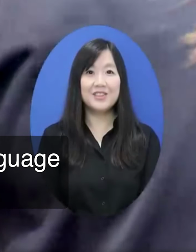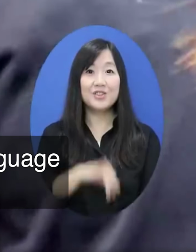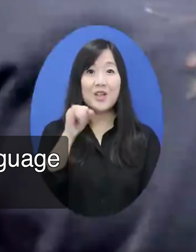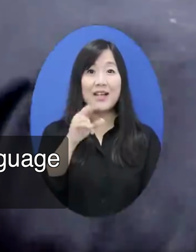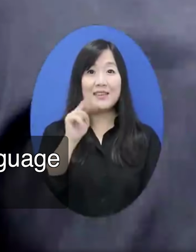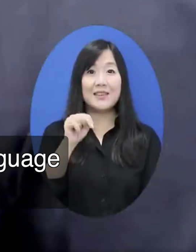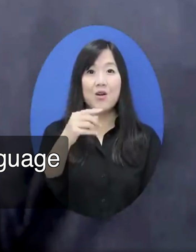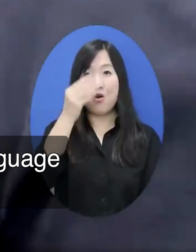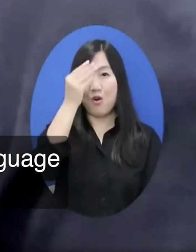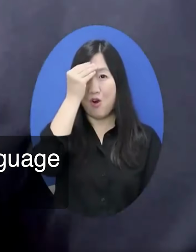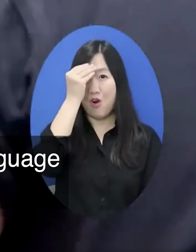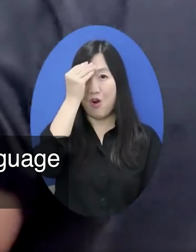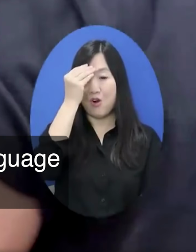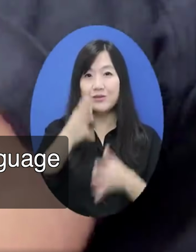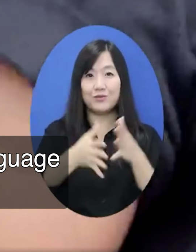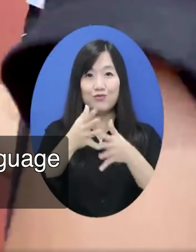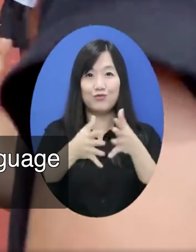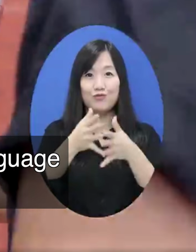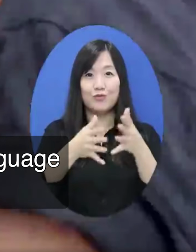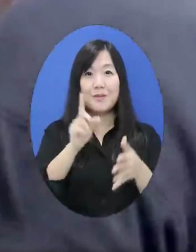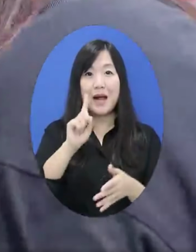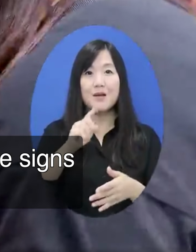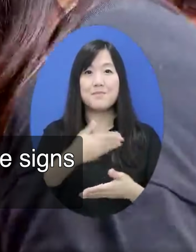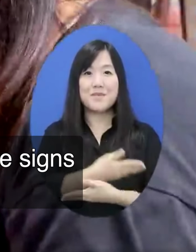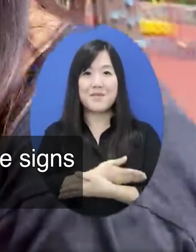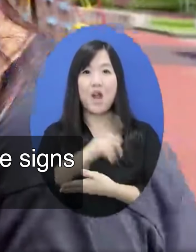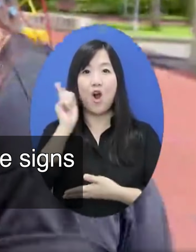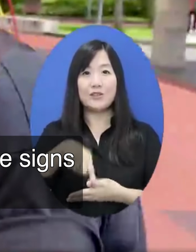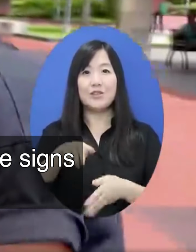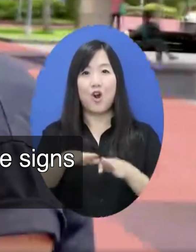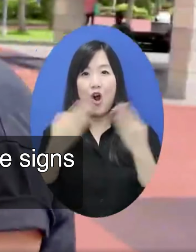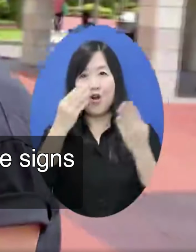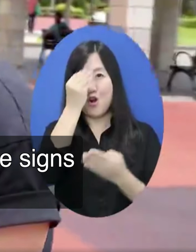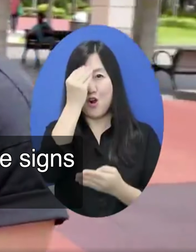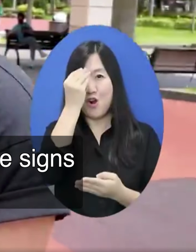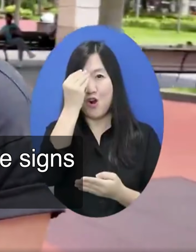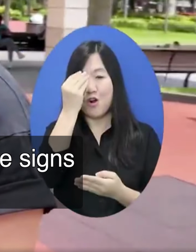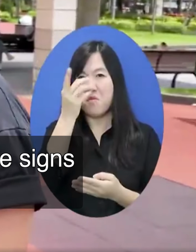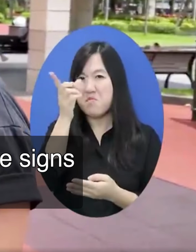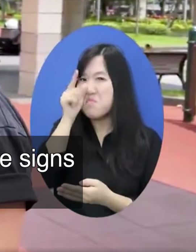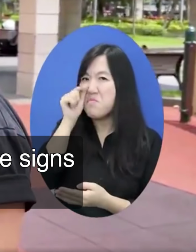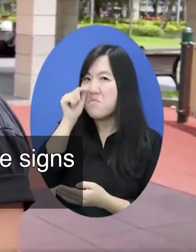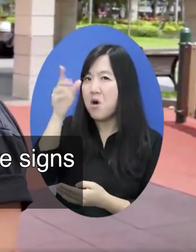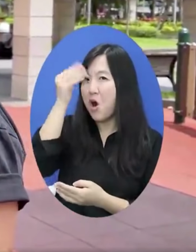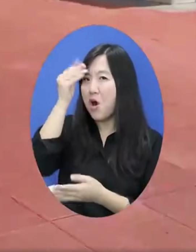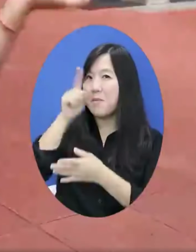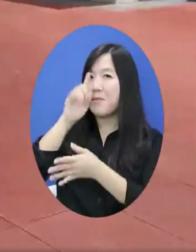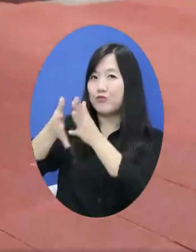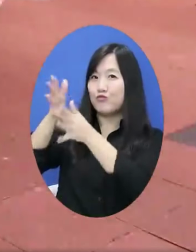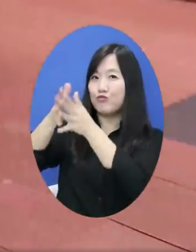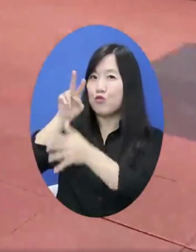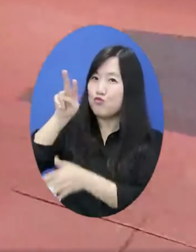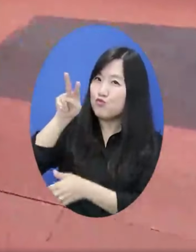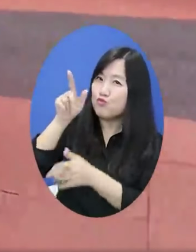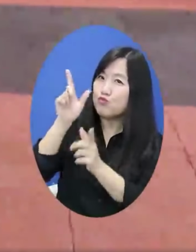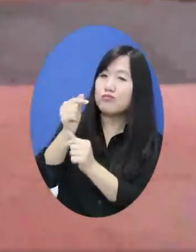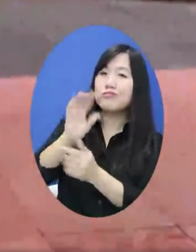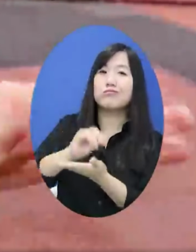Jason has been learning sign language since he was a toddler. Now he can understand most of the signs his mother uses, but not